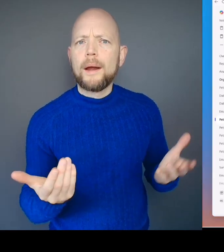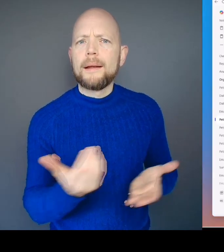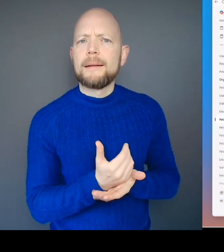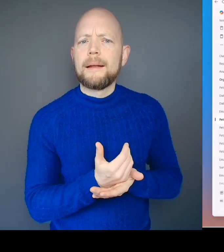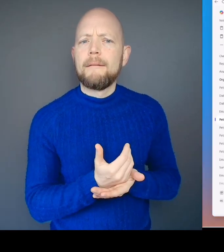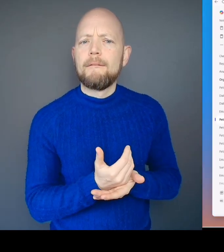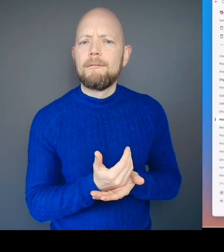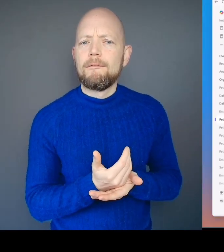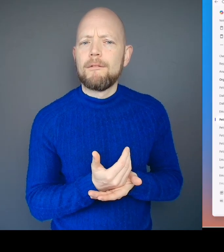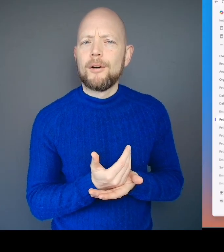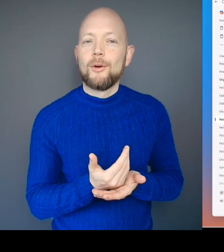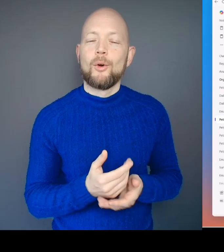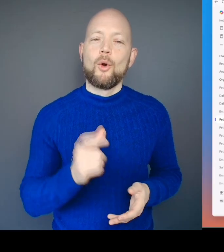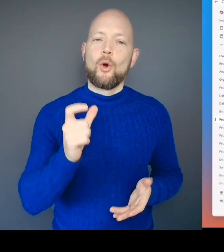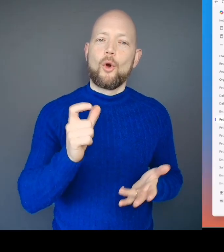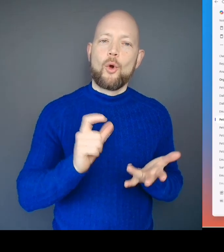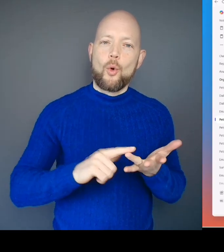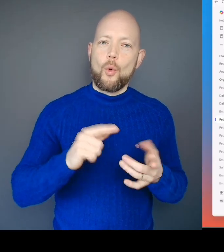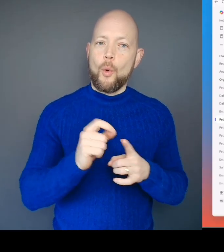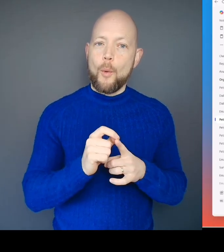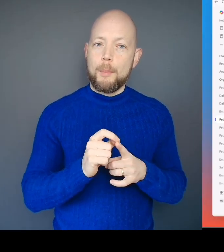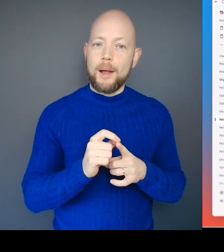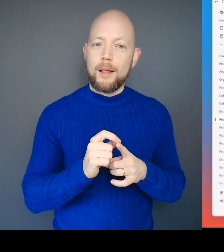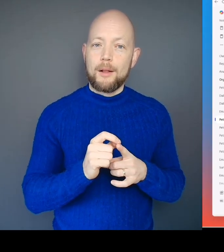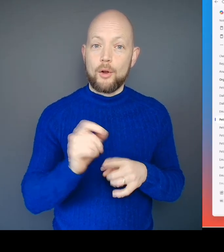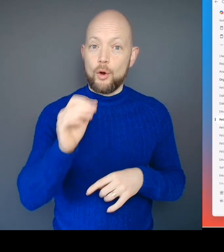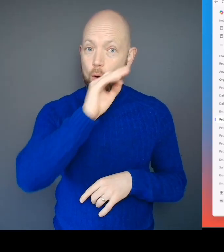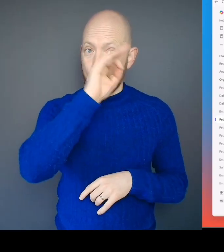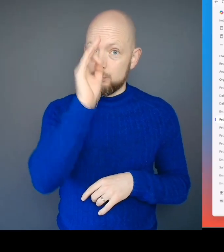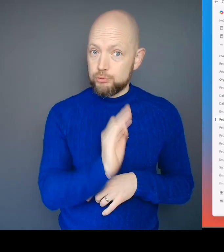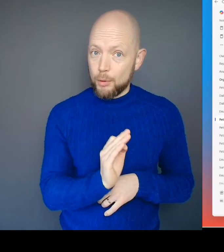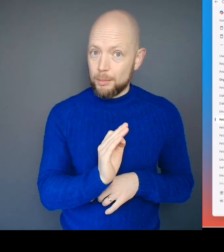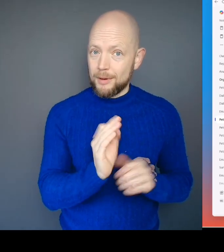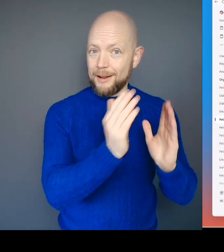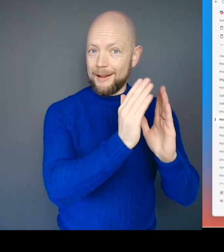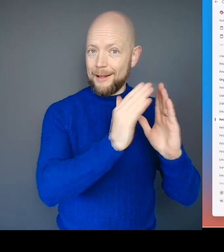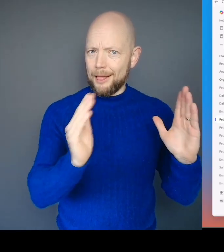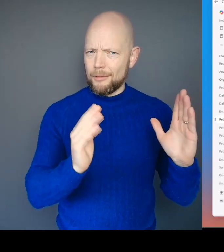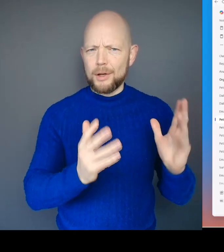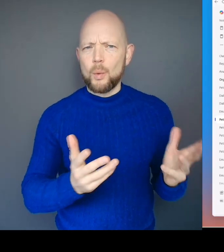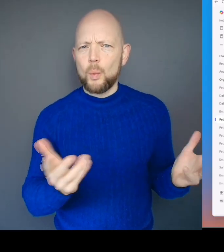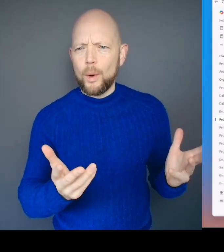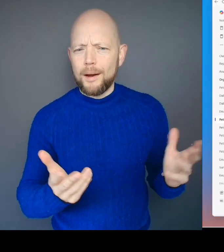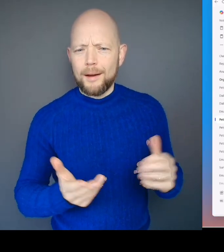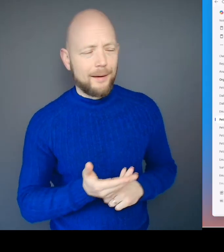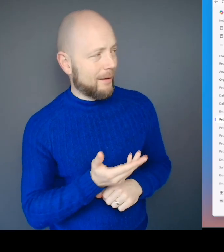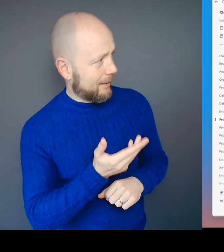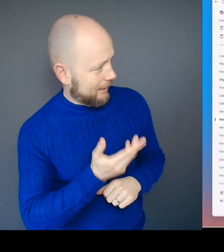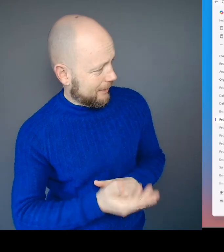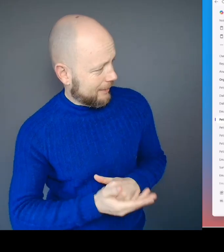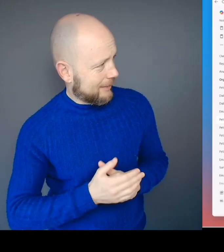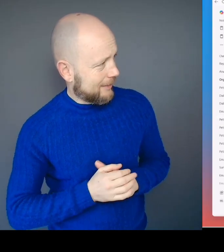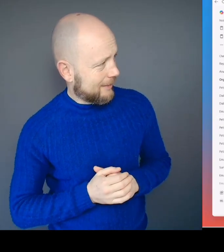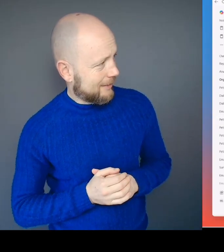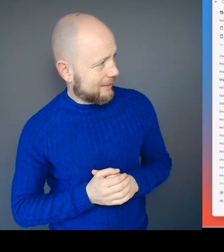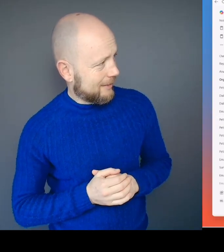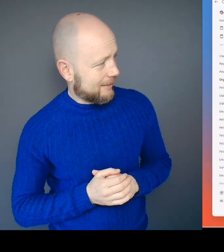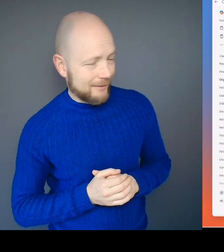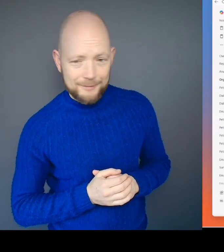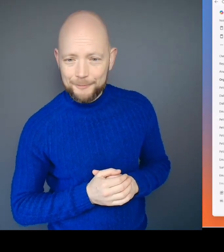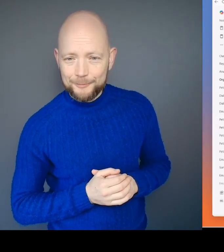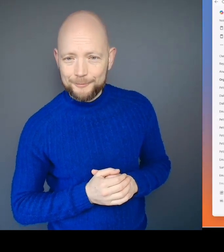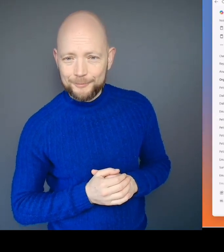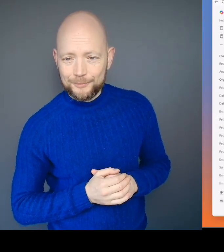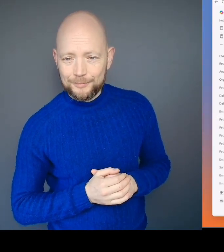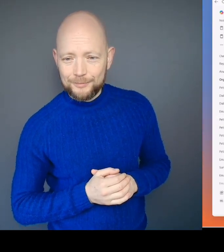And that goes into something called the Copilot prompt gallery. But just to show you how to get to that, if you start a new chat, you'll